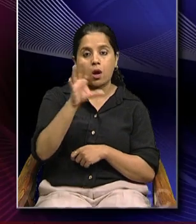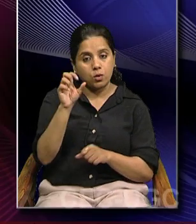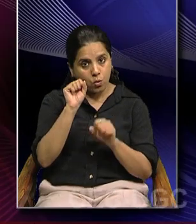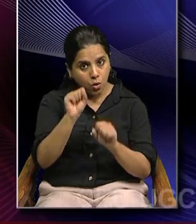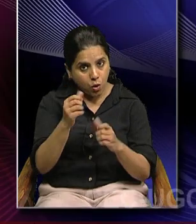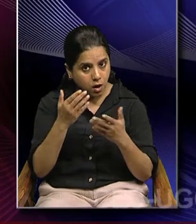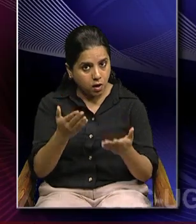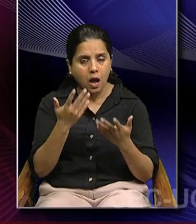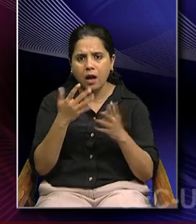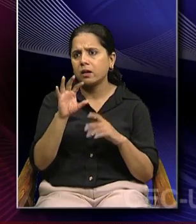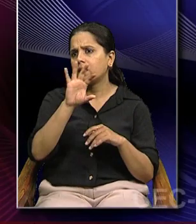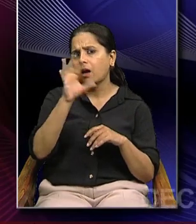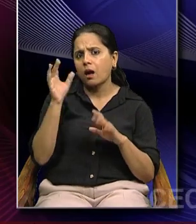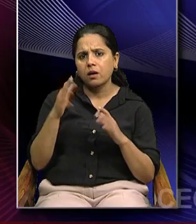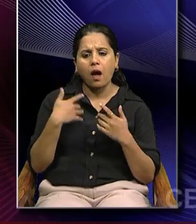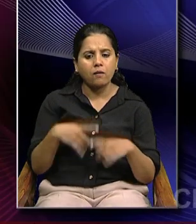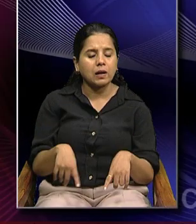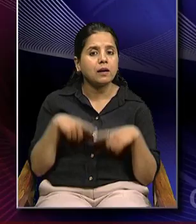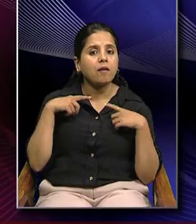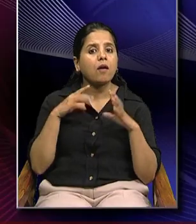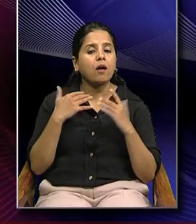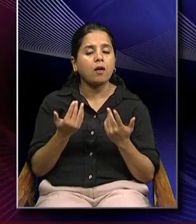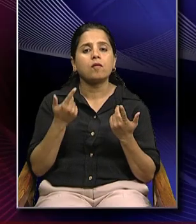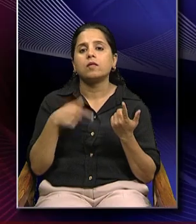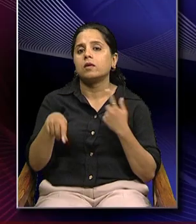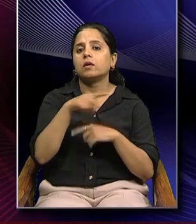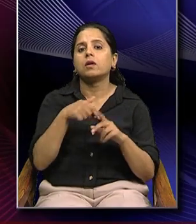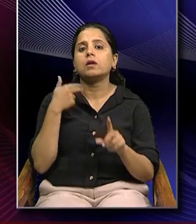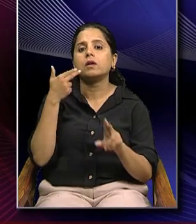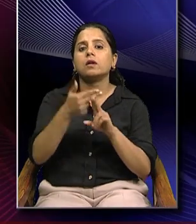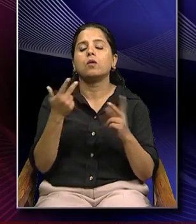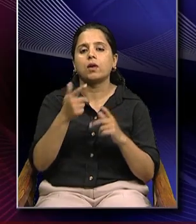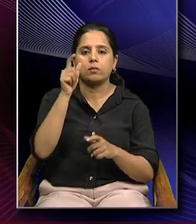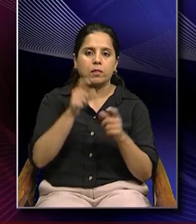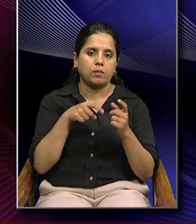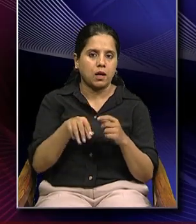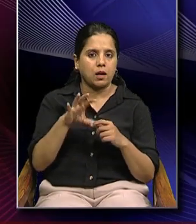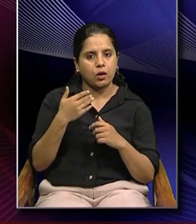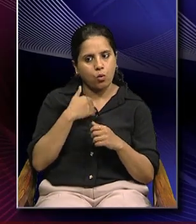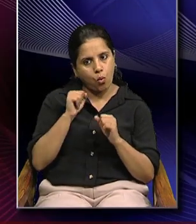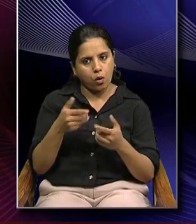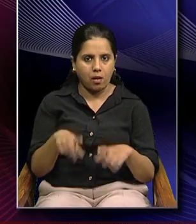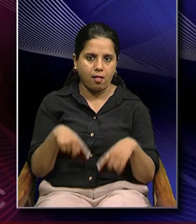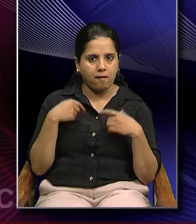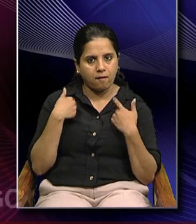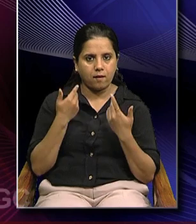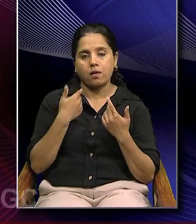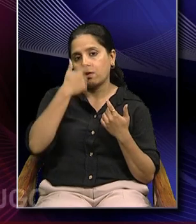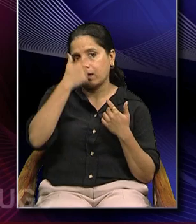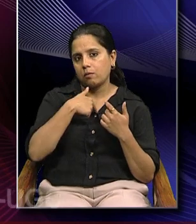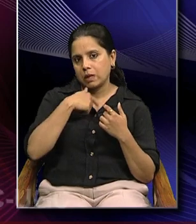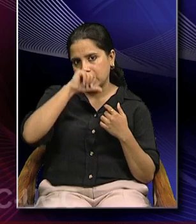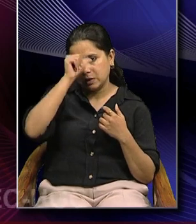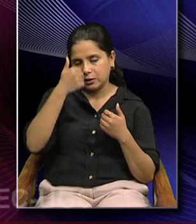in any country wherever we are living. We are being called as the citizens of that country. Like I am the citizen of